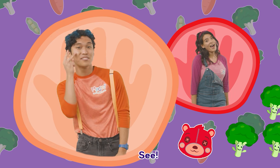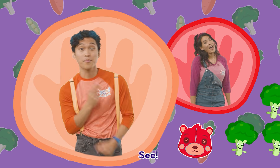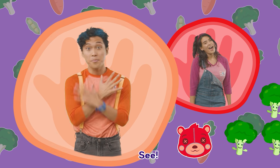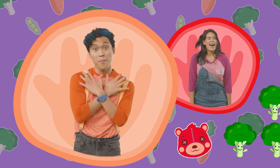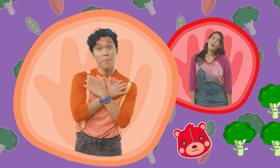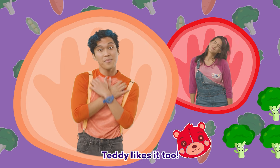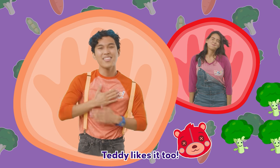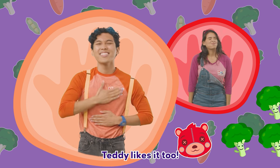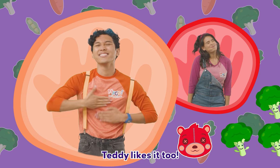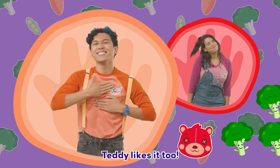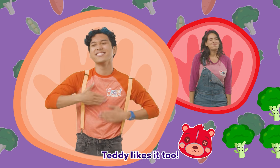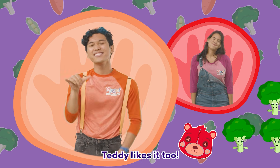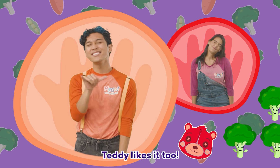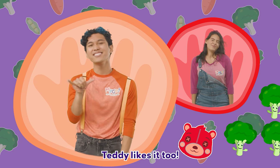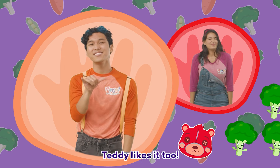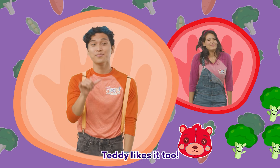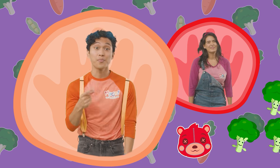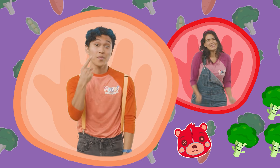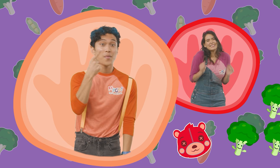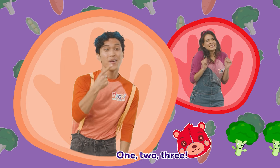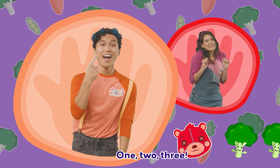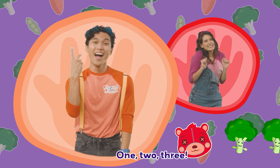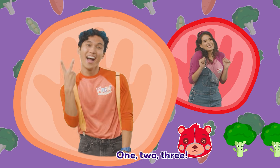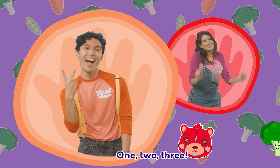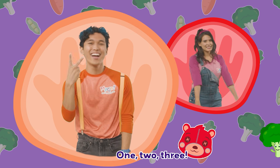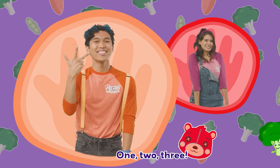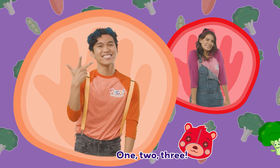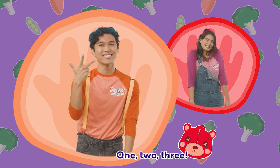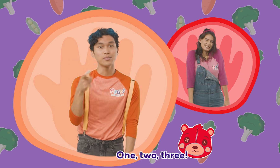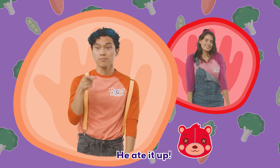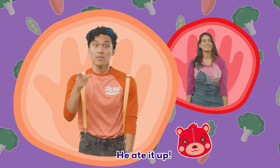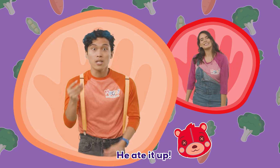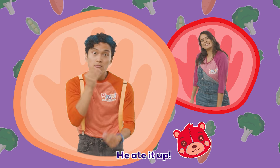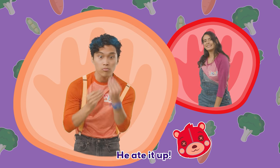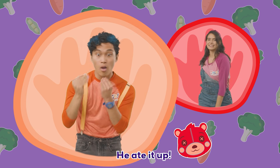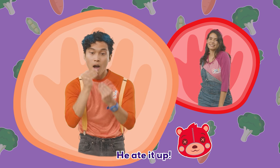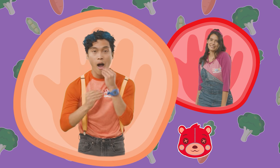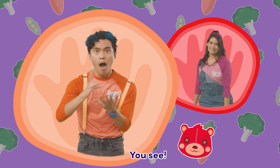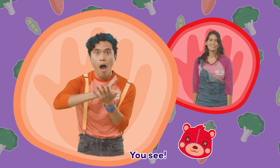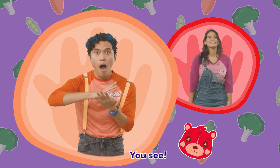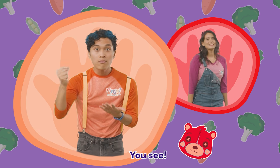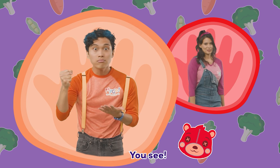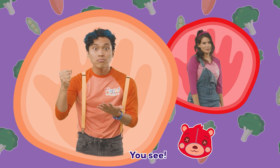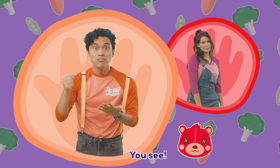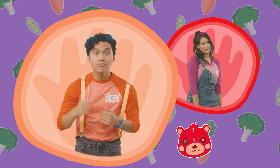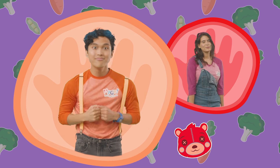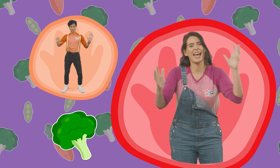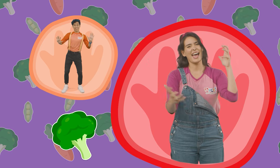See, Teddy likes it too. 1, 2, 3, he ate it up, you see.